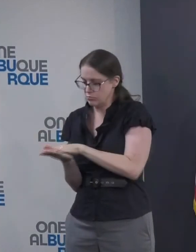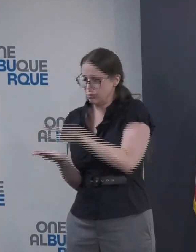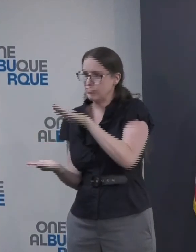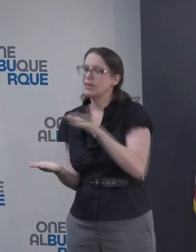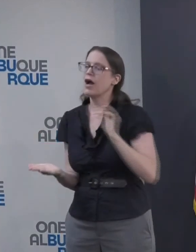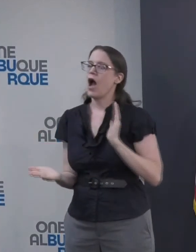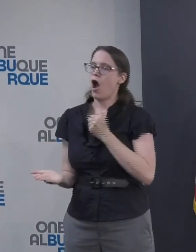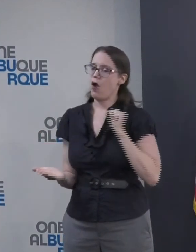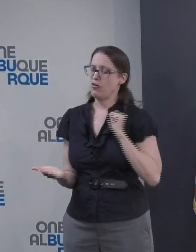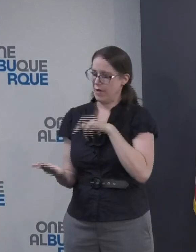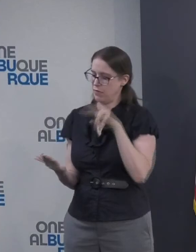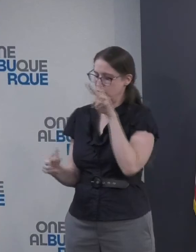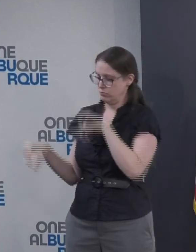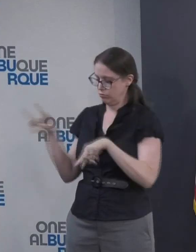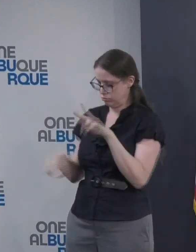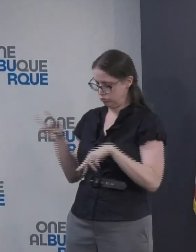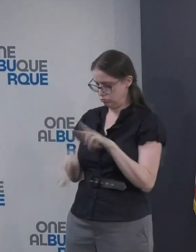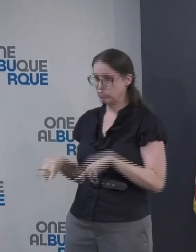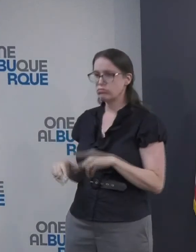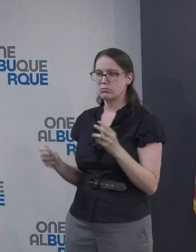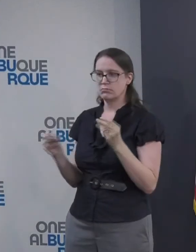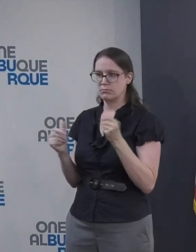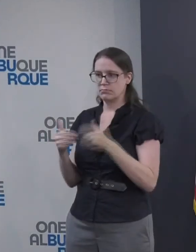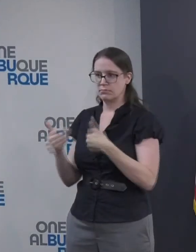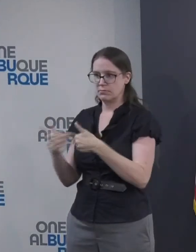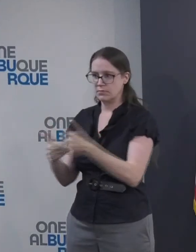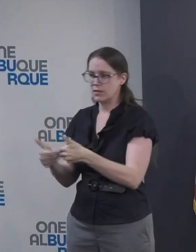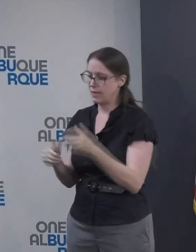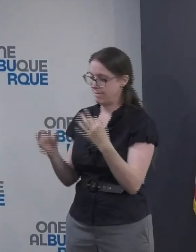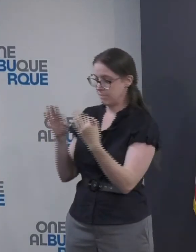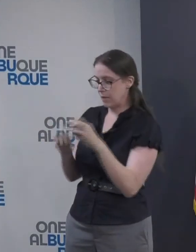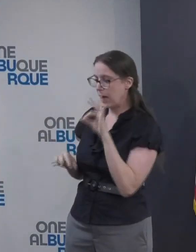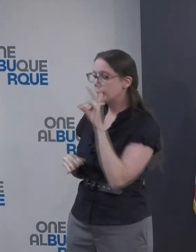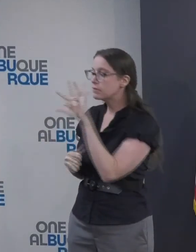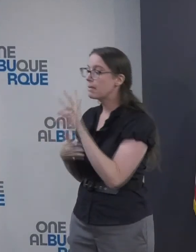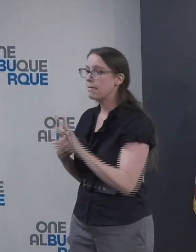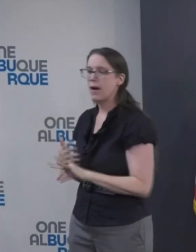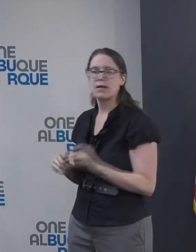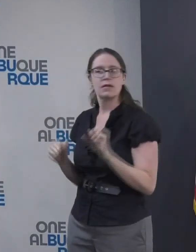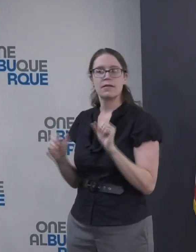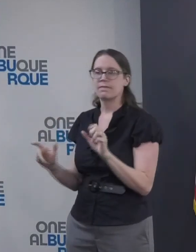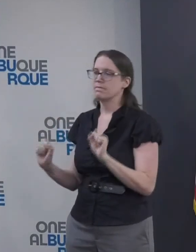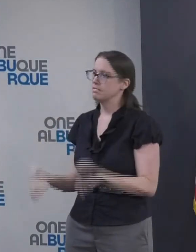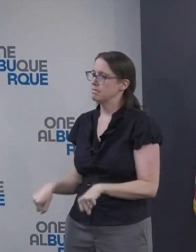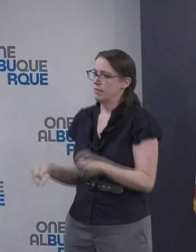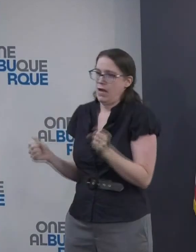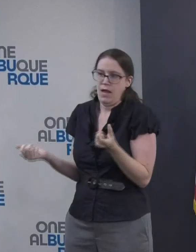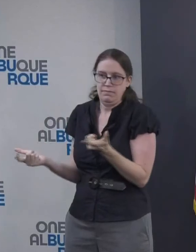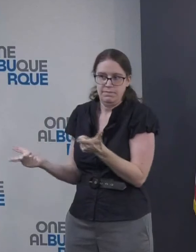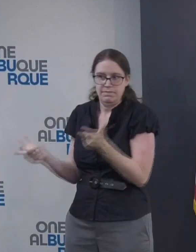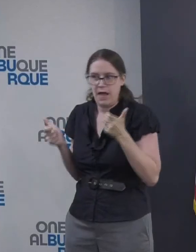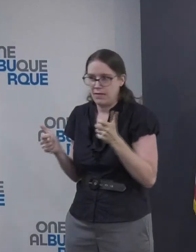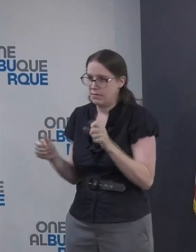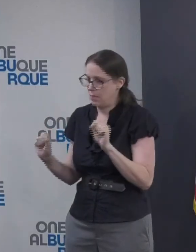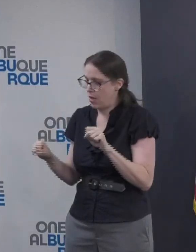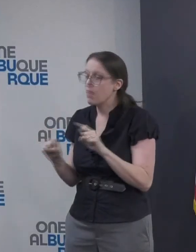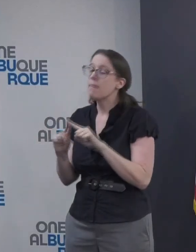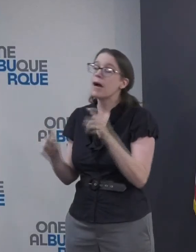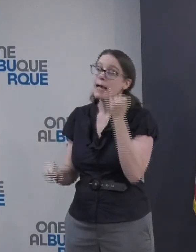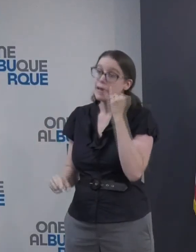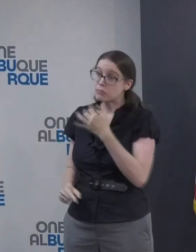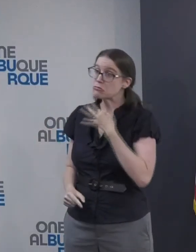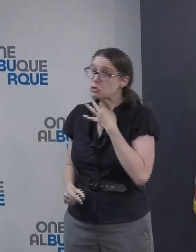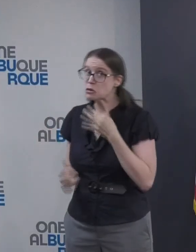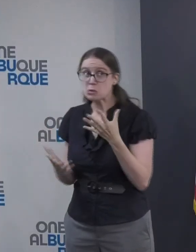available. We will review those and provide feedback on those as quickly as possible. But if you are interested, I